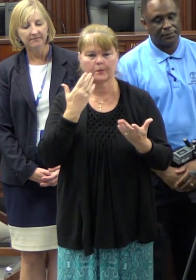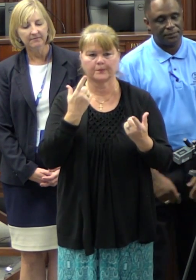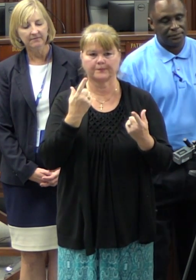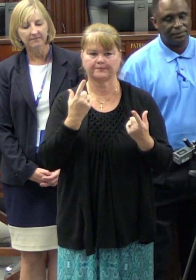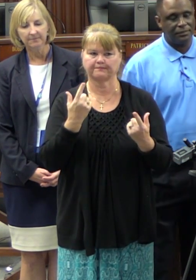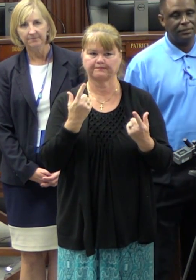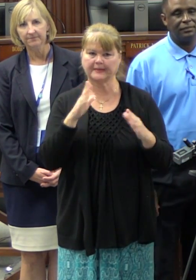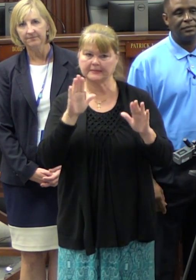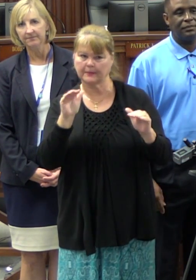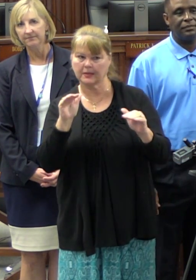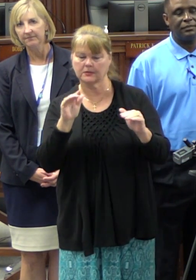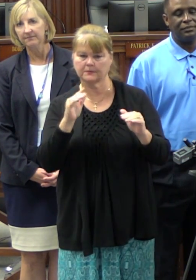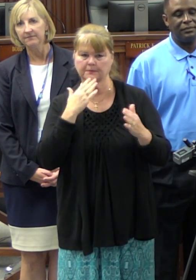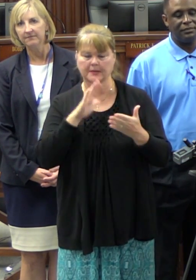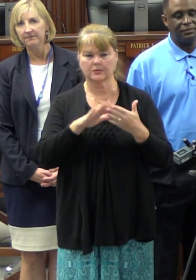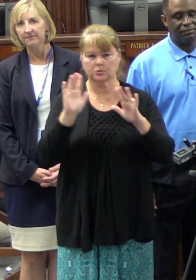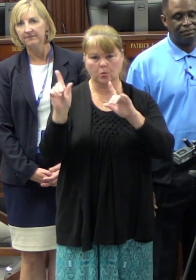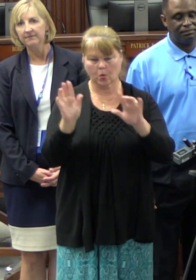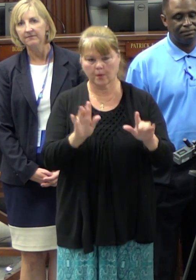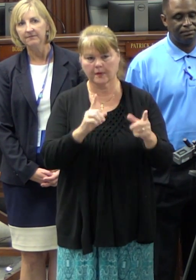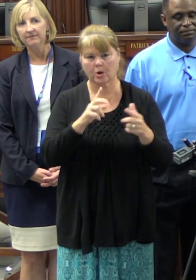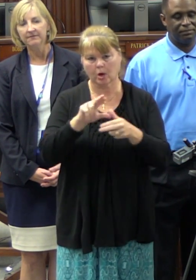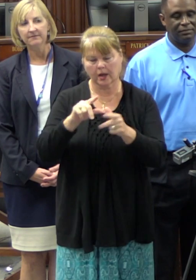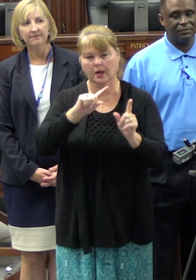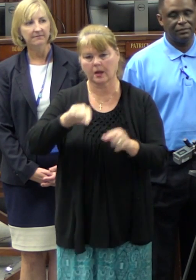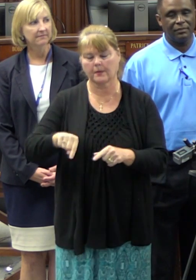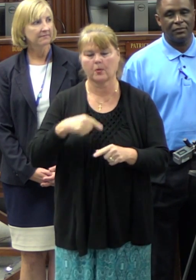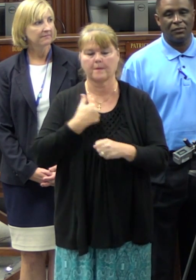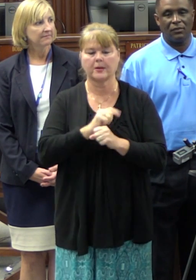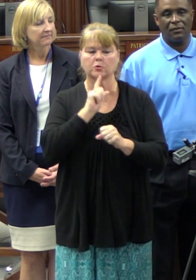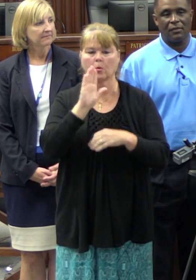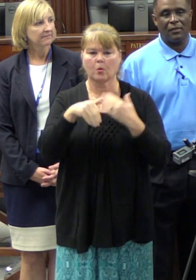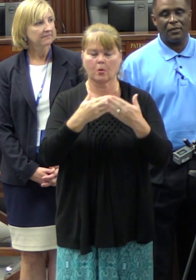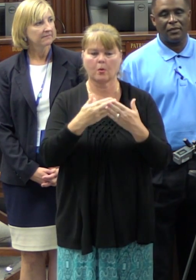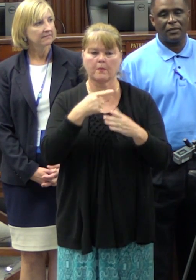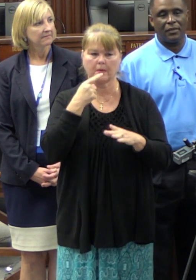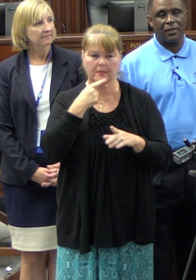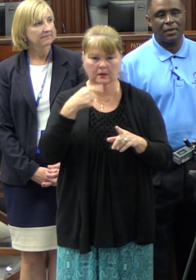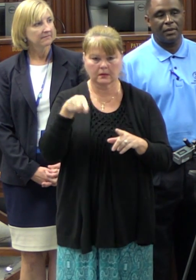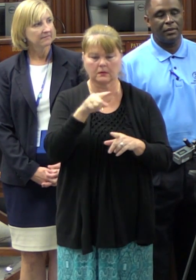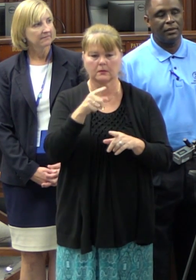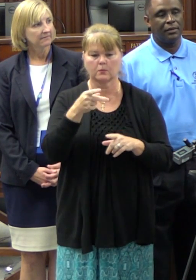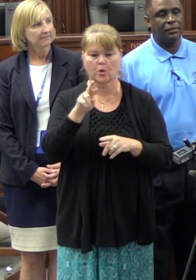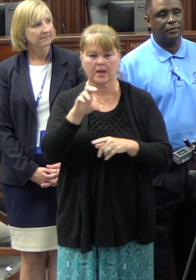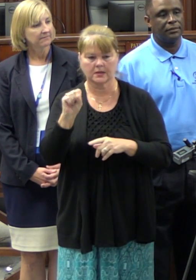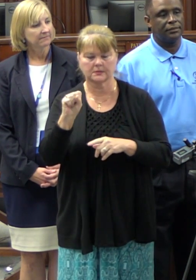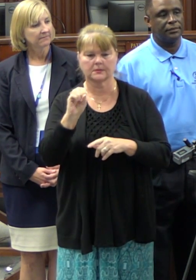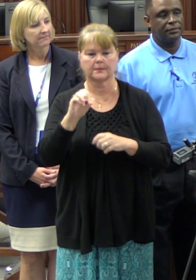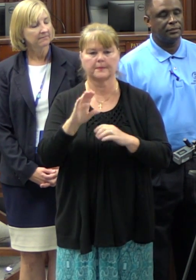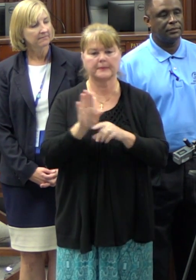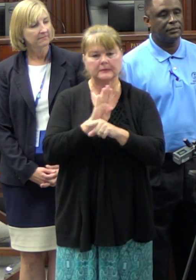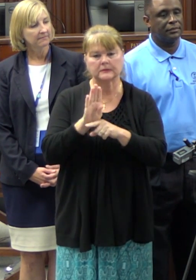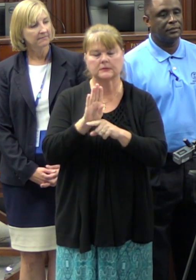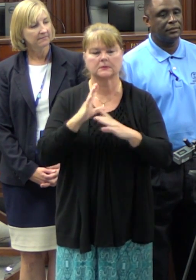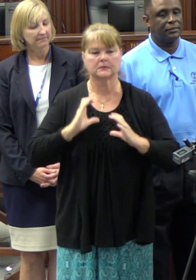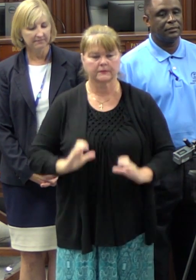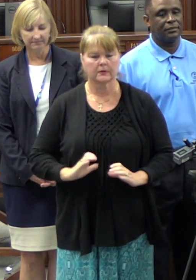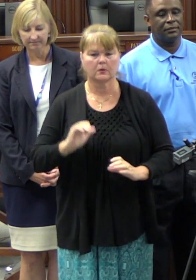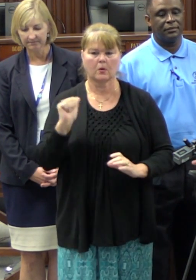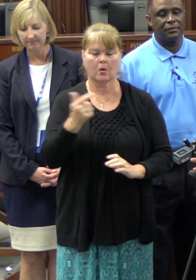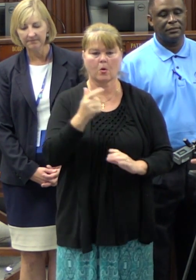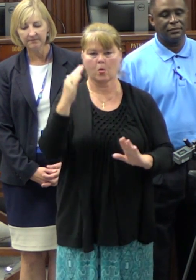impending storm, we wanted to make sure that all of the public, press, and our businesses and citizens